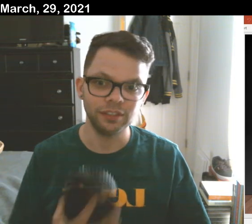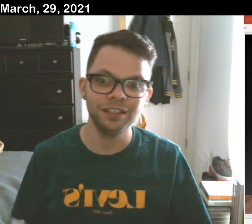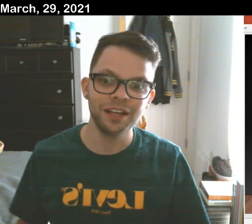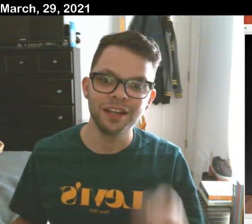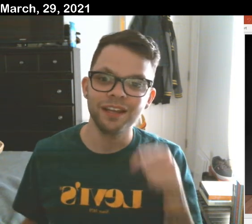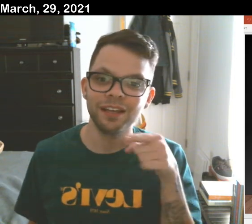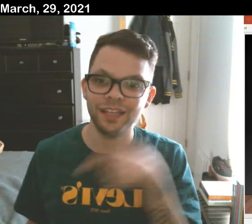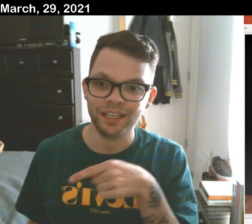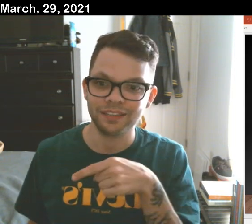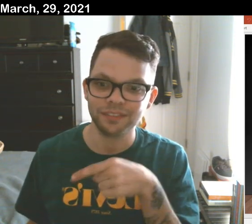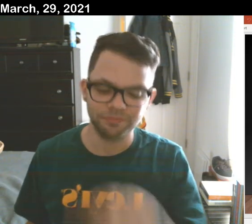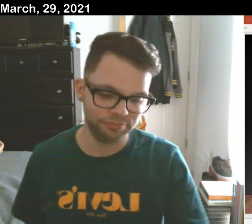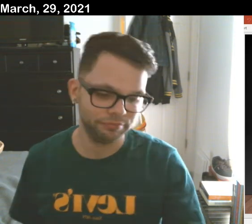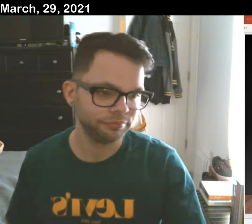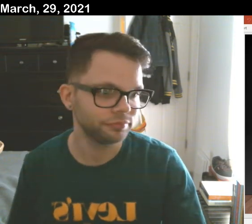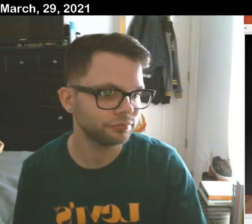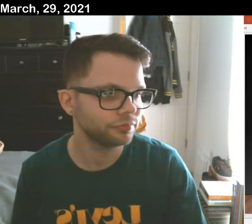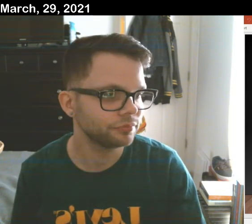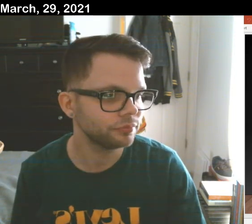fan, it.